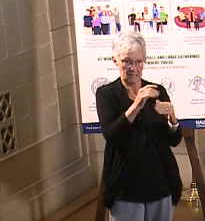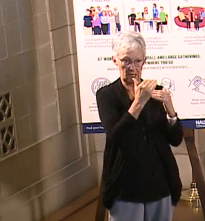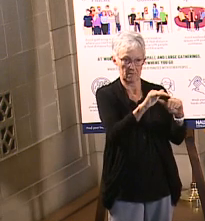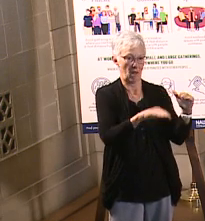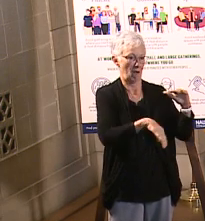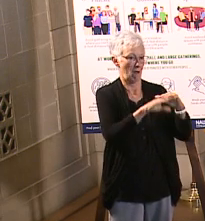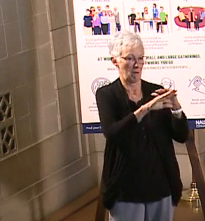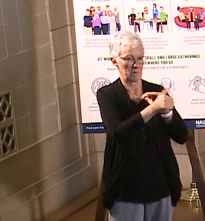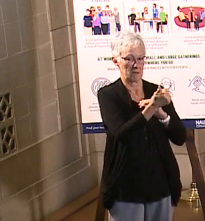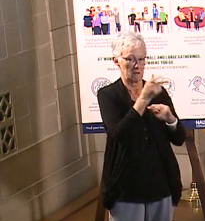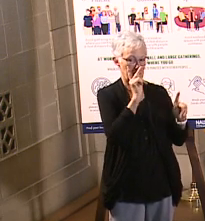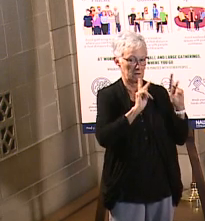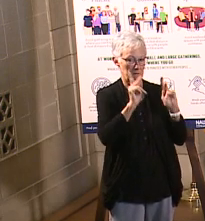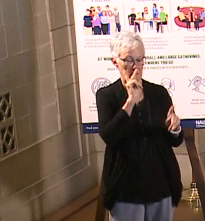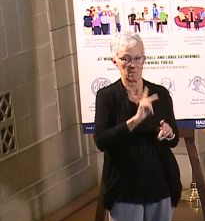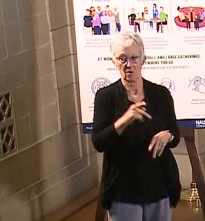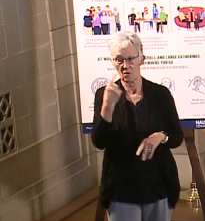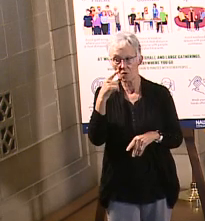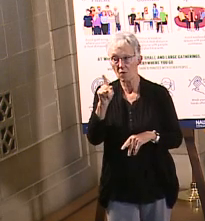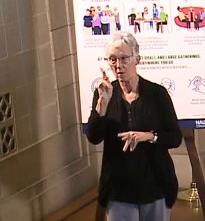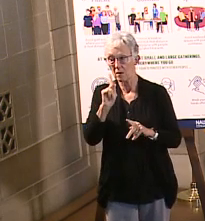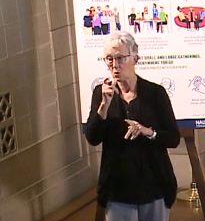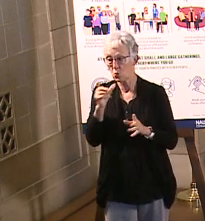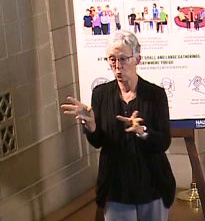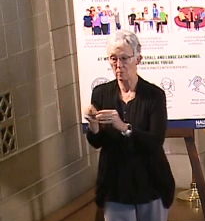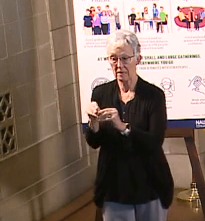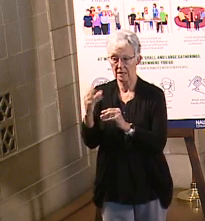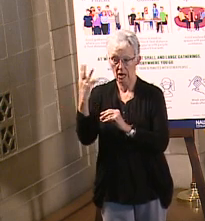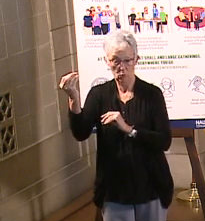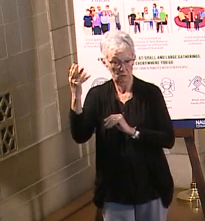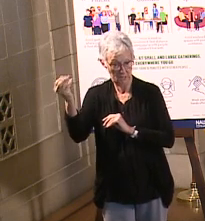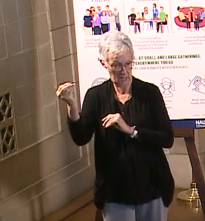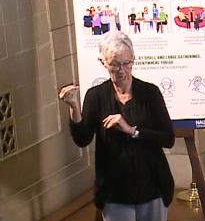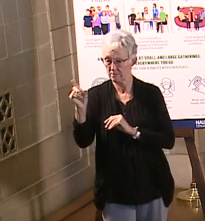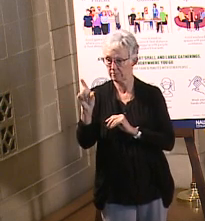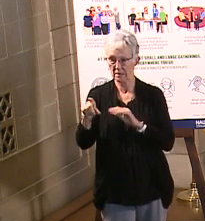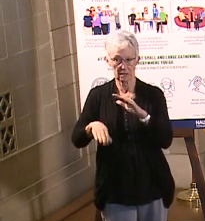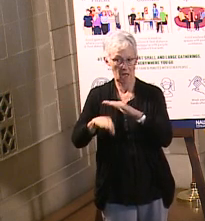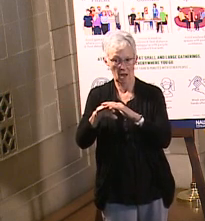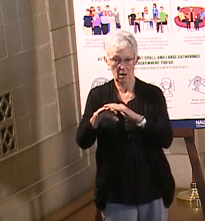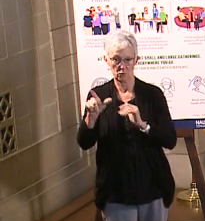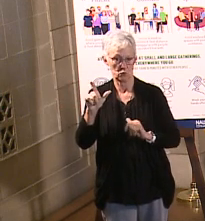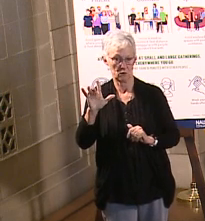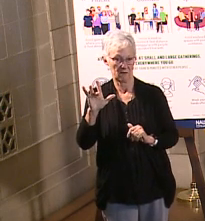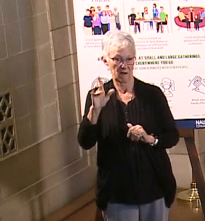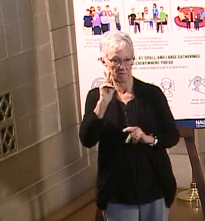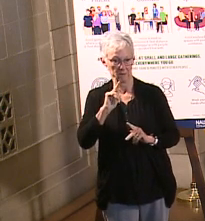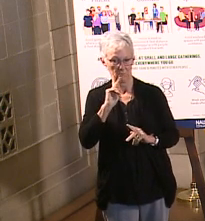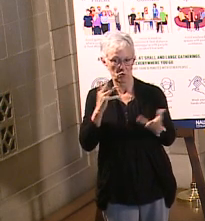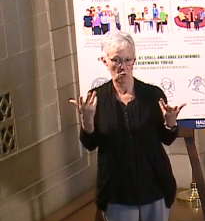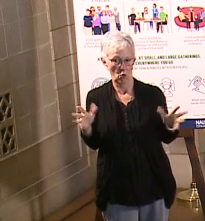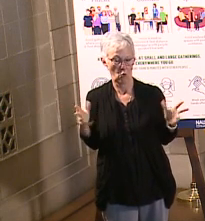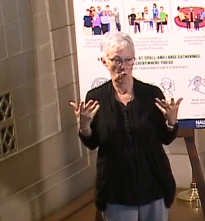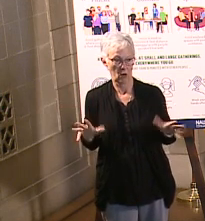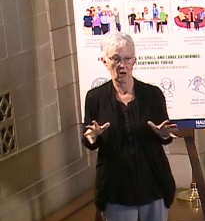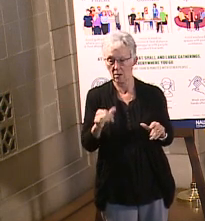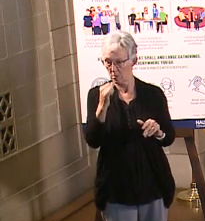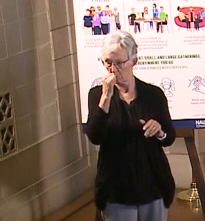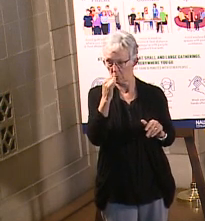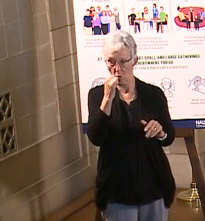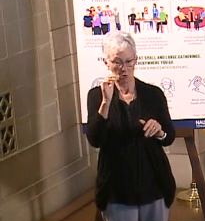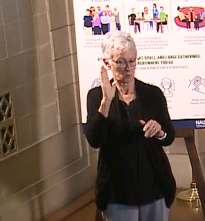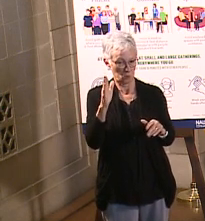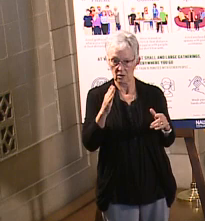on outdoor gatherings. Bars would go to takeout, delivery, and carry out only. They would not allow